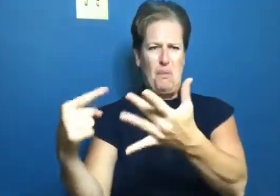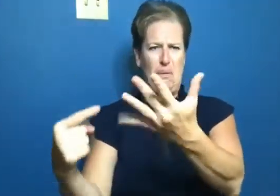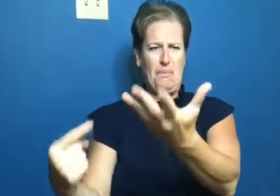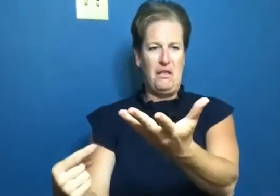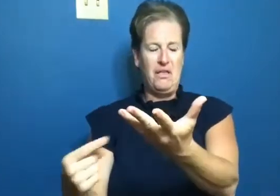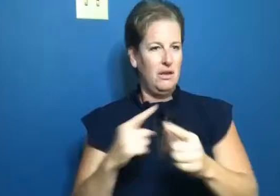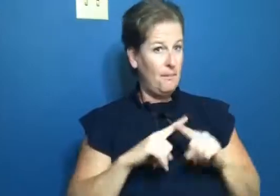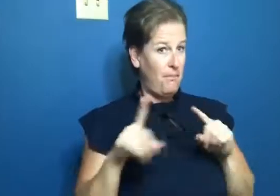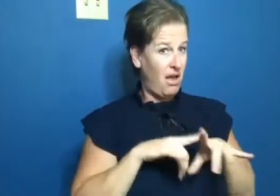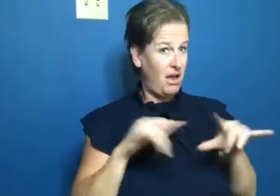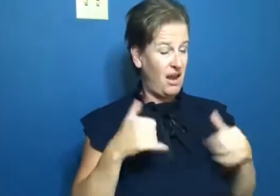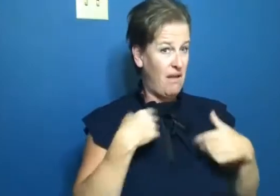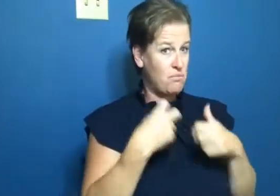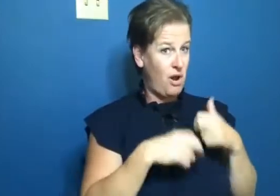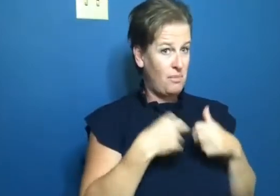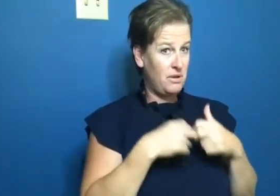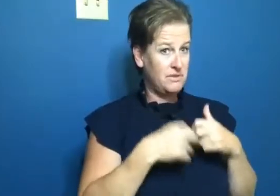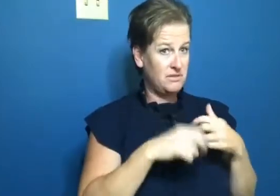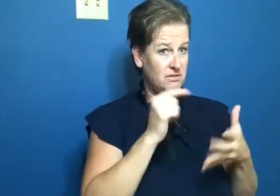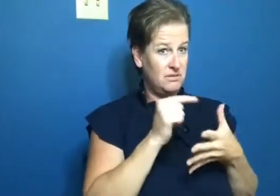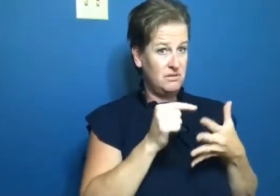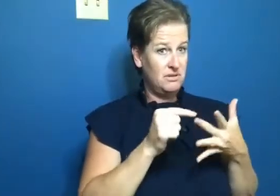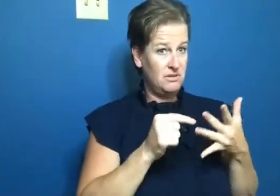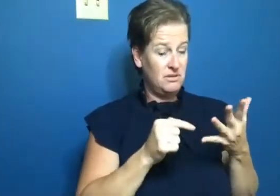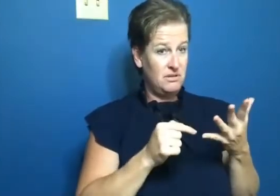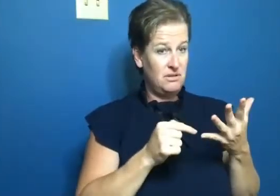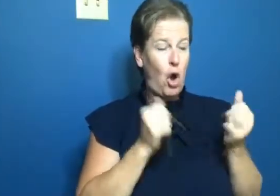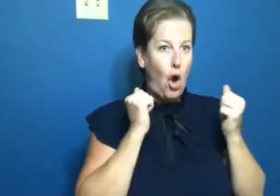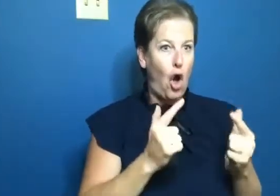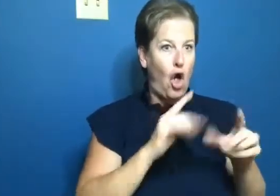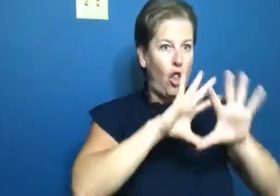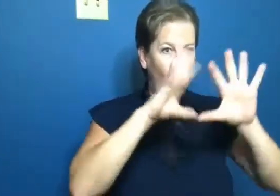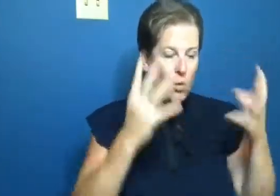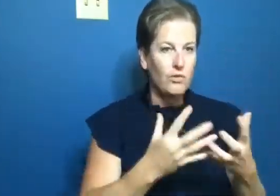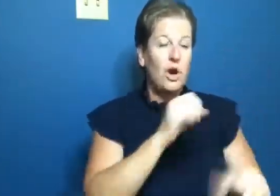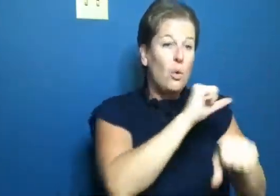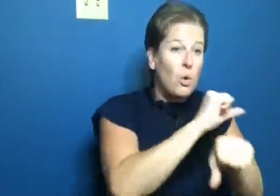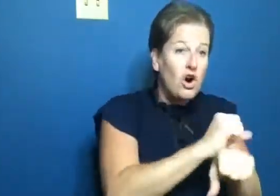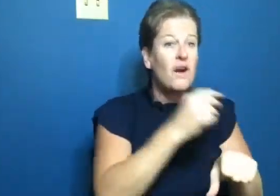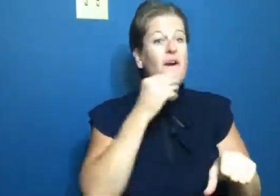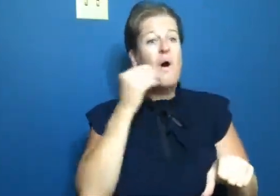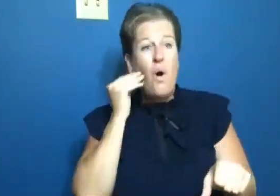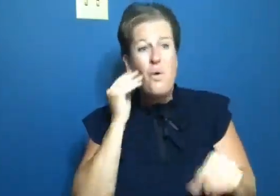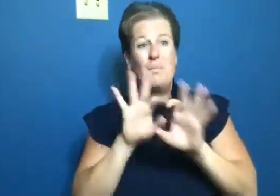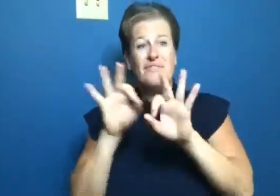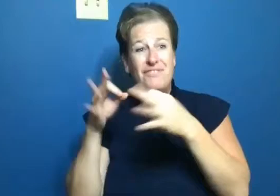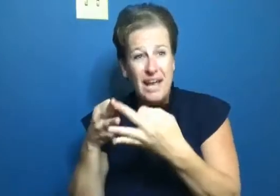of problems in my life, in every area of my life, at work, at home, with my family, and with